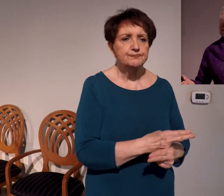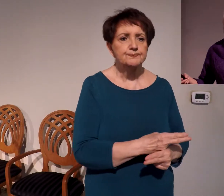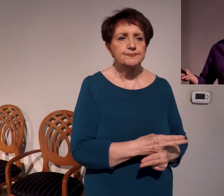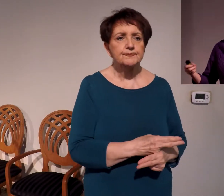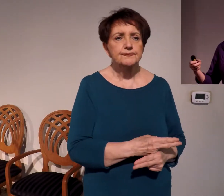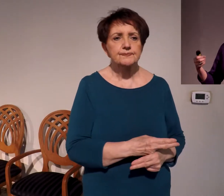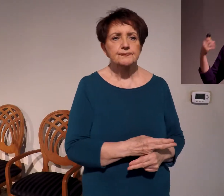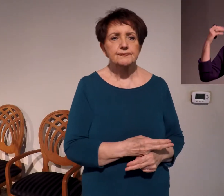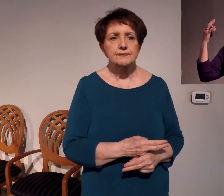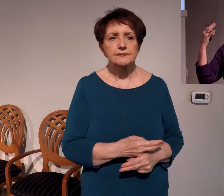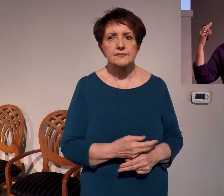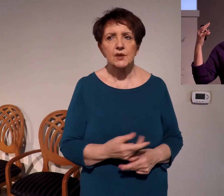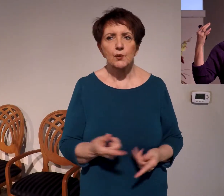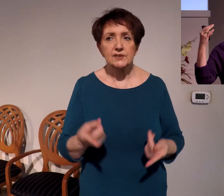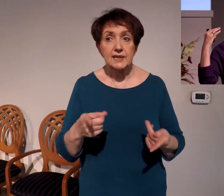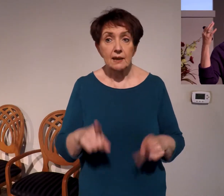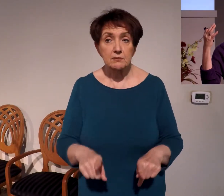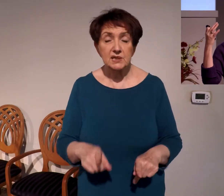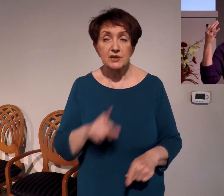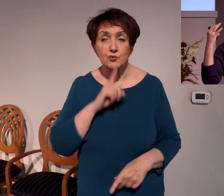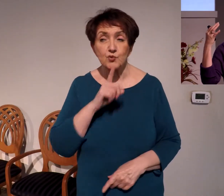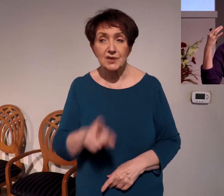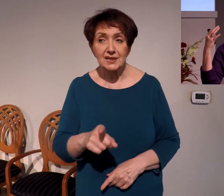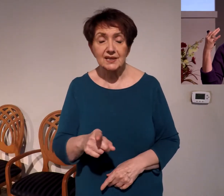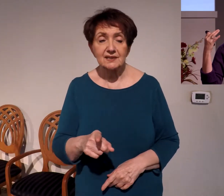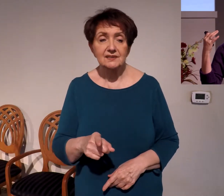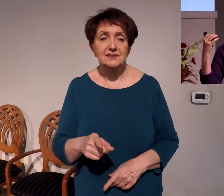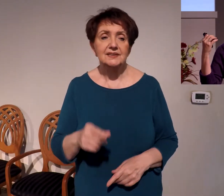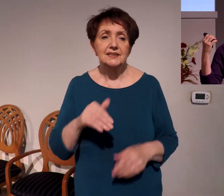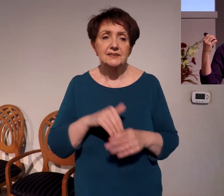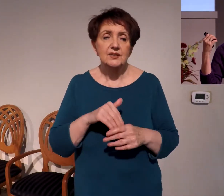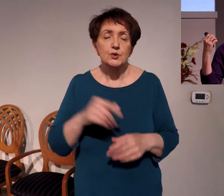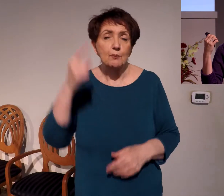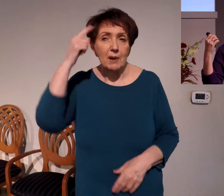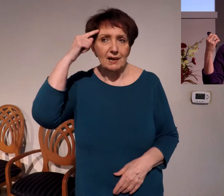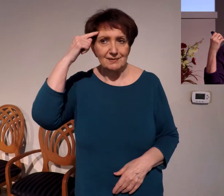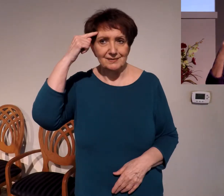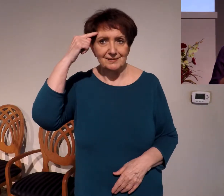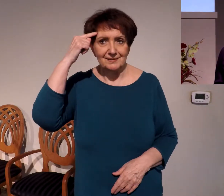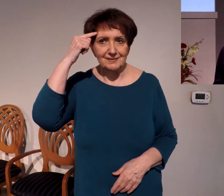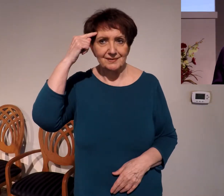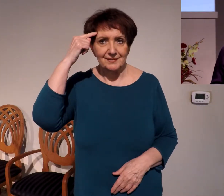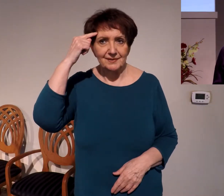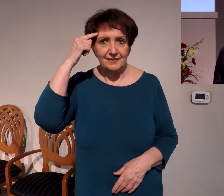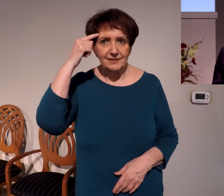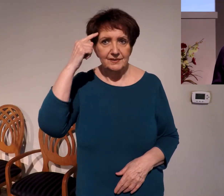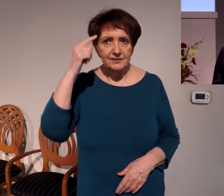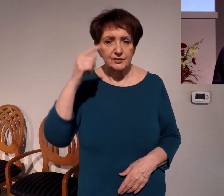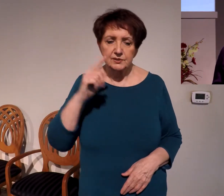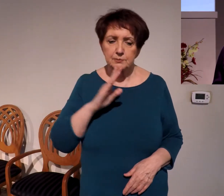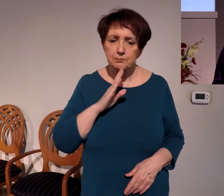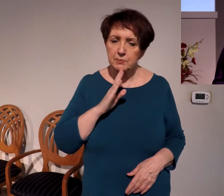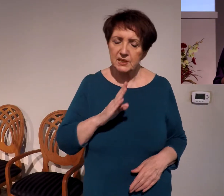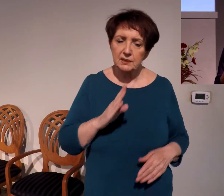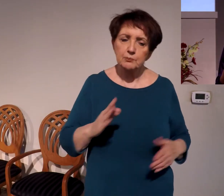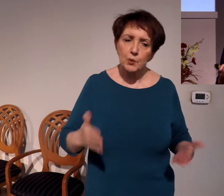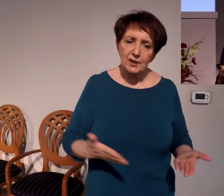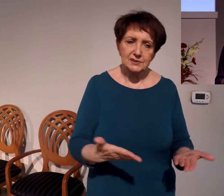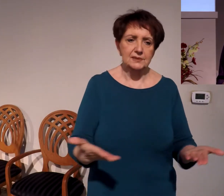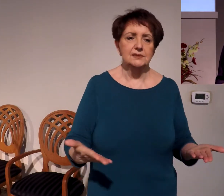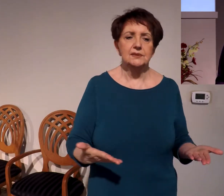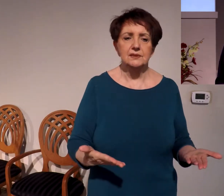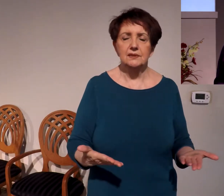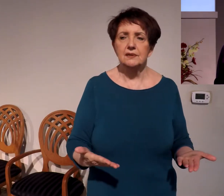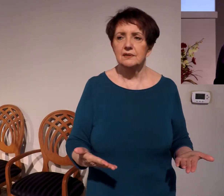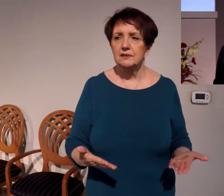on is really happening in our minds. To be present. And then